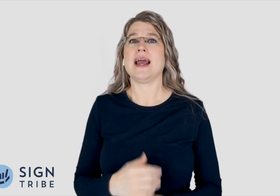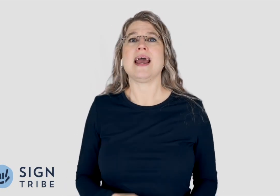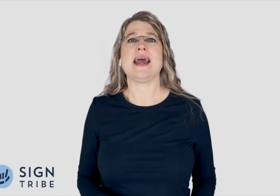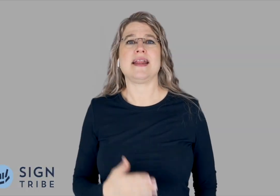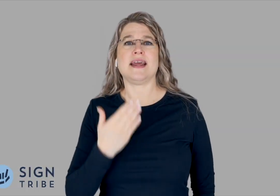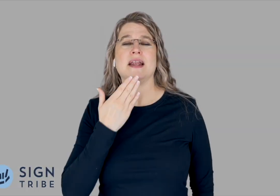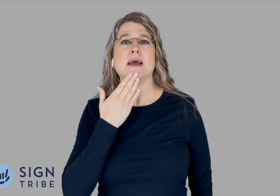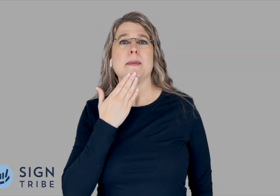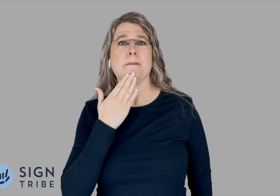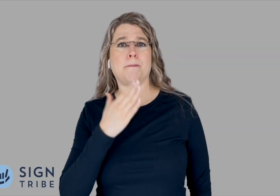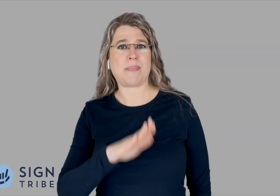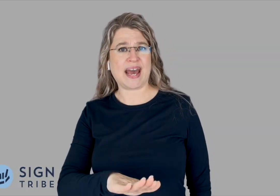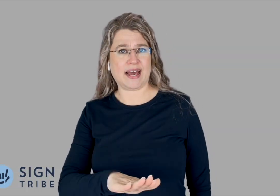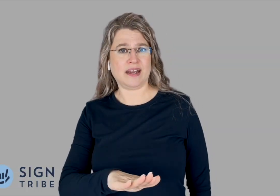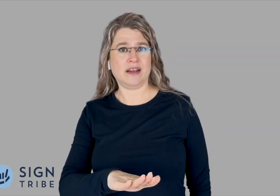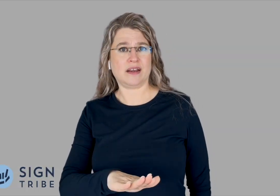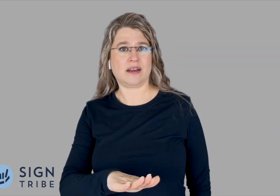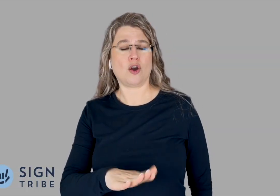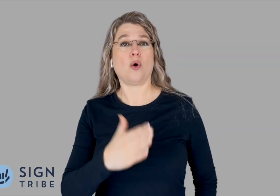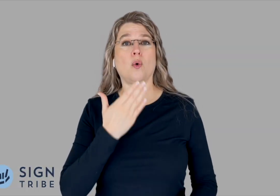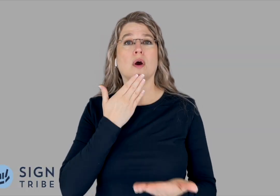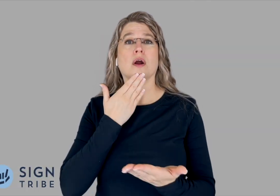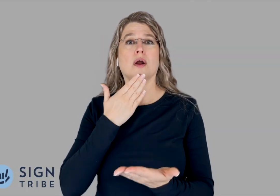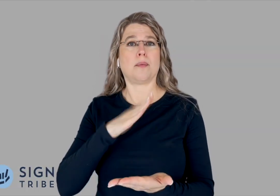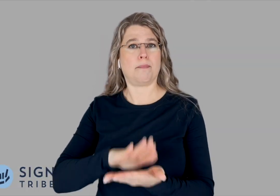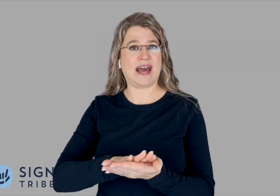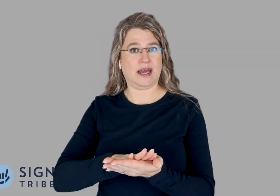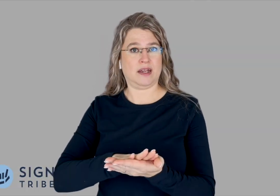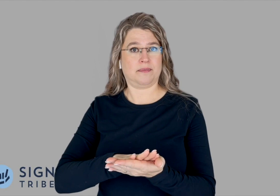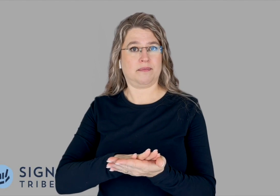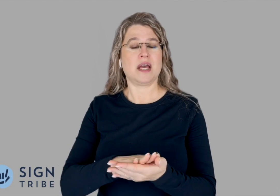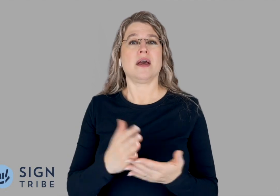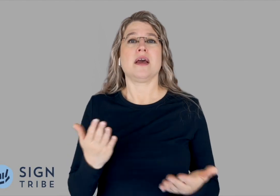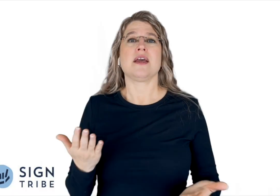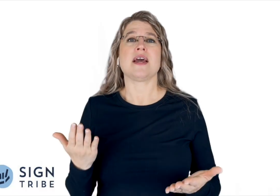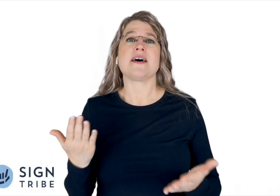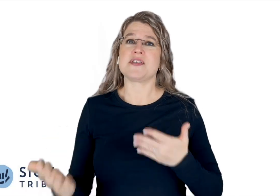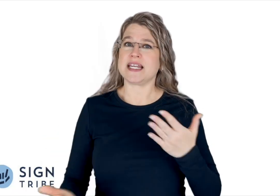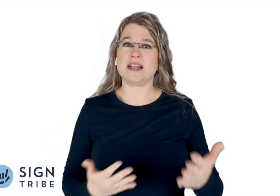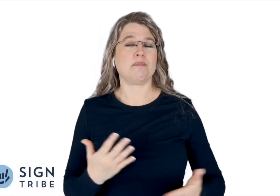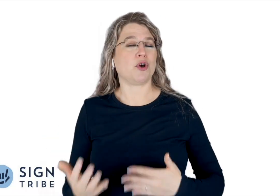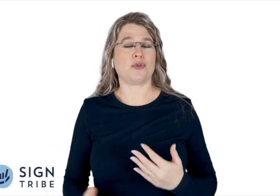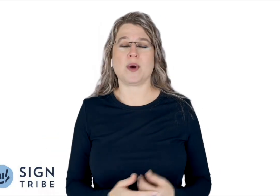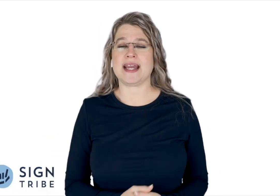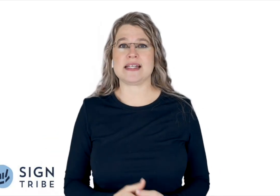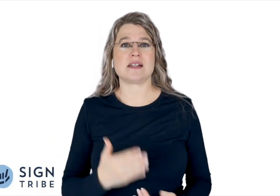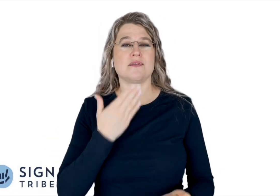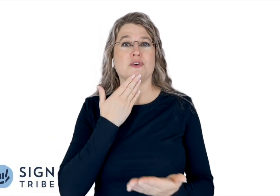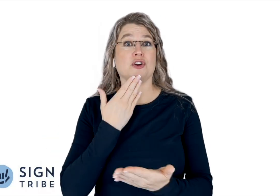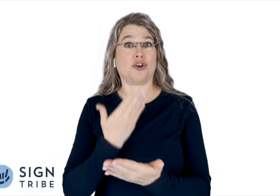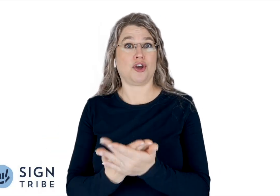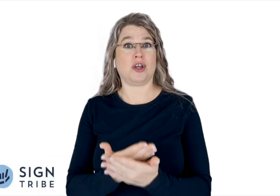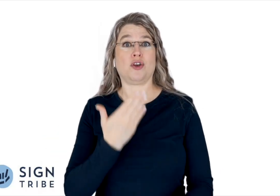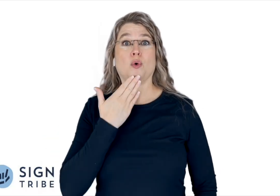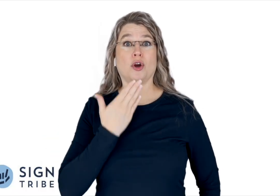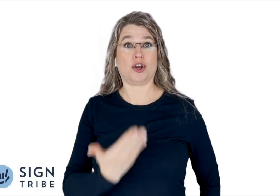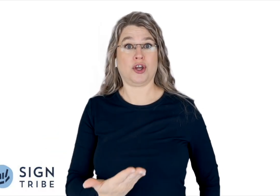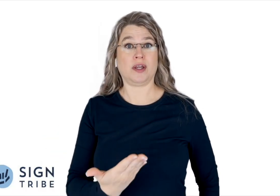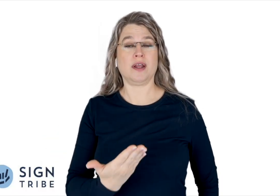And then bad or bad. I've seen both ways for good or good,